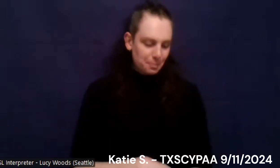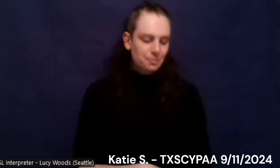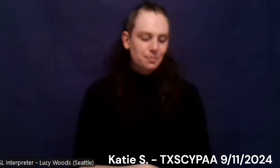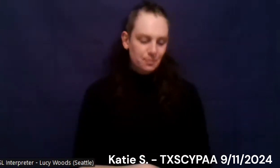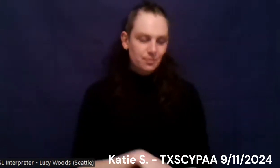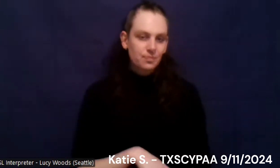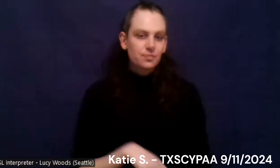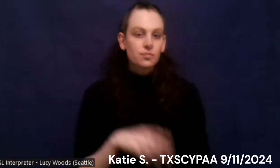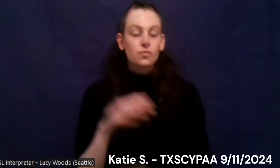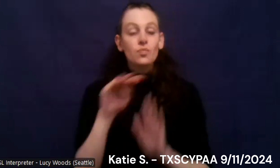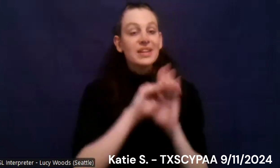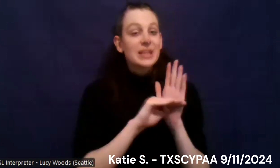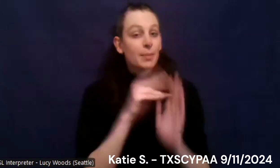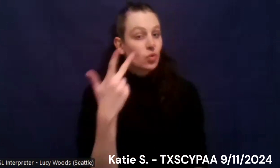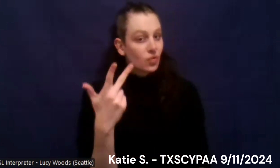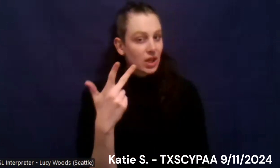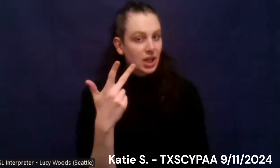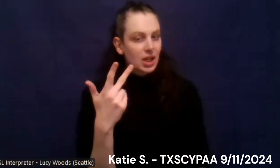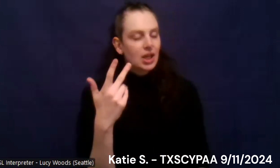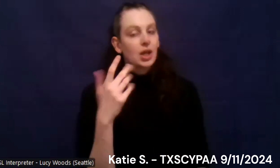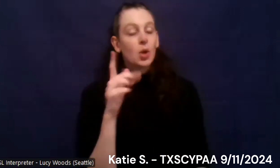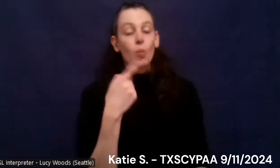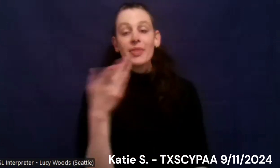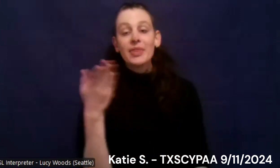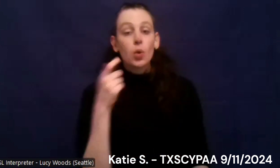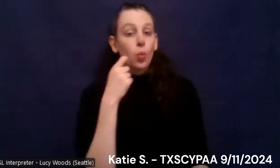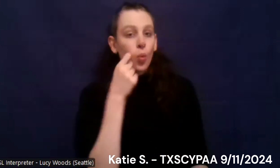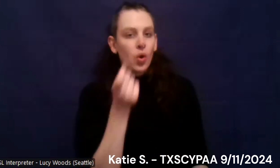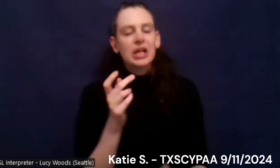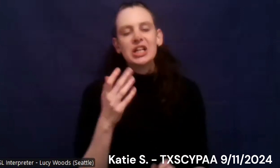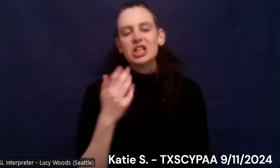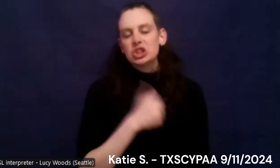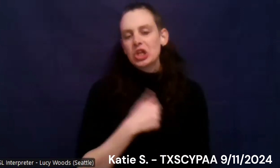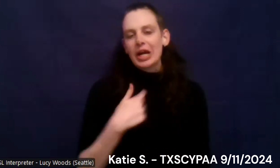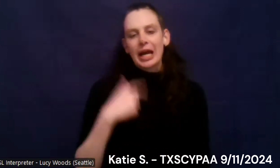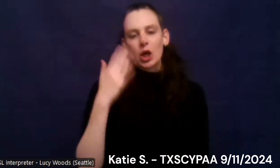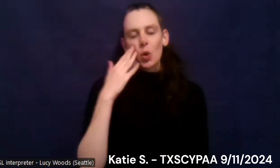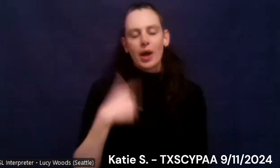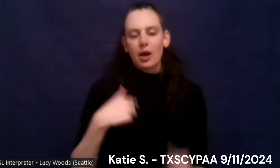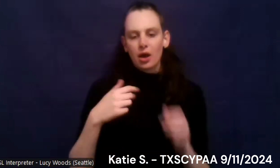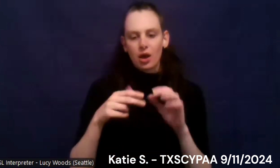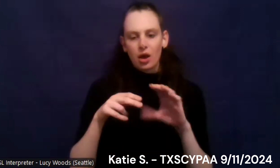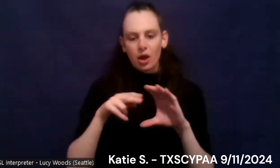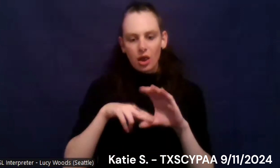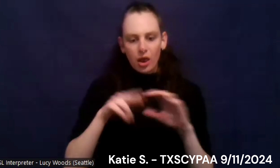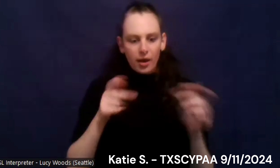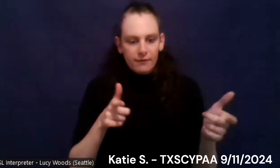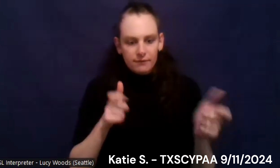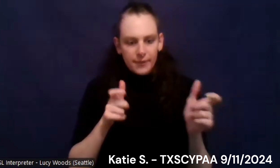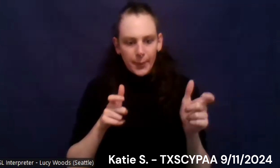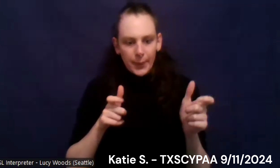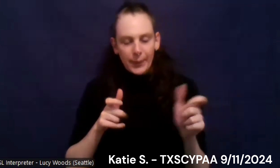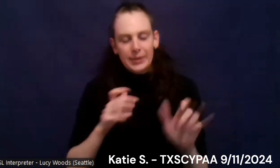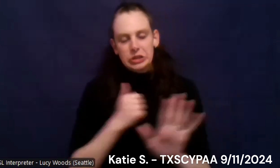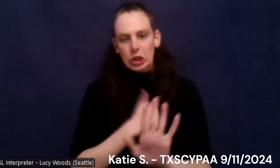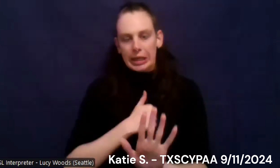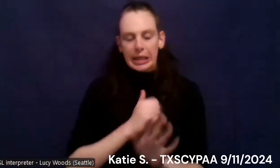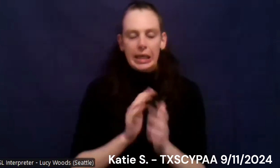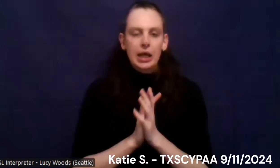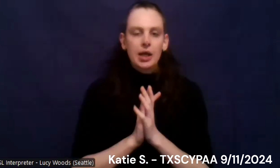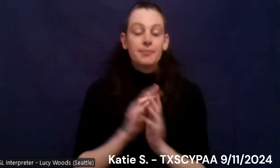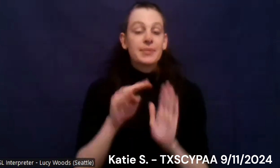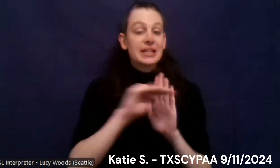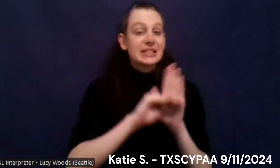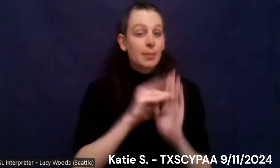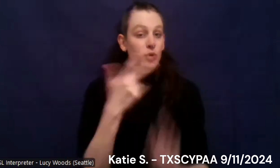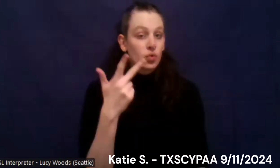so step three, one thing that was really cool. And sorry, I'm kind of like speeding up. I see the time and I'm like, oh. Step